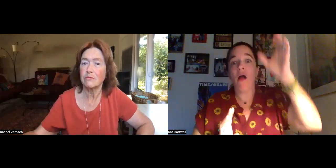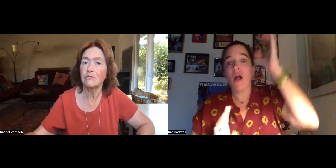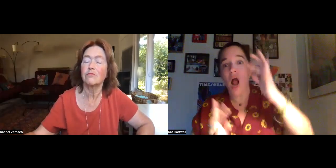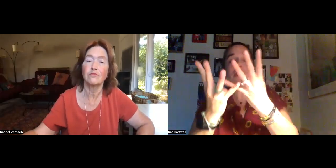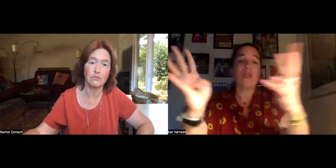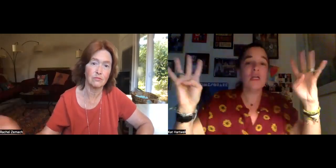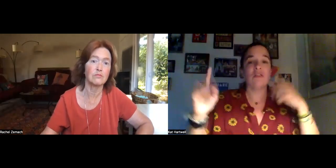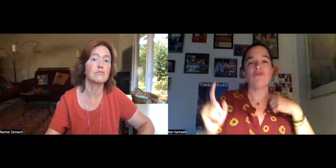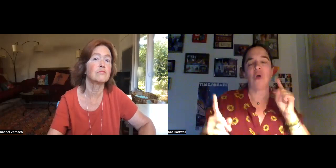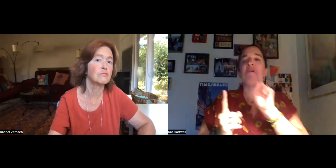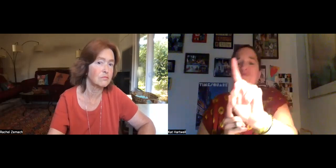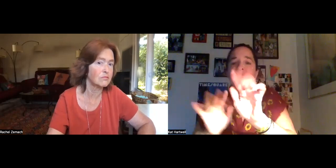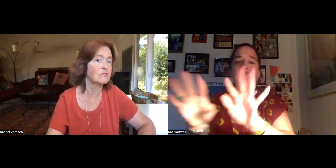uncle, cousin,